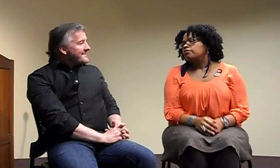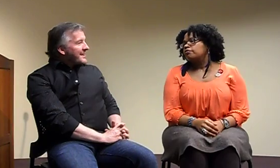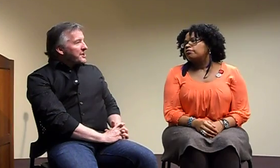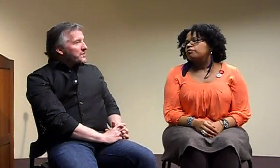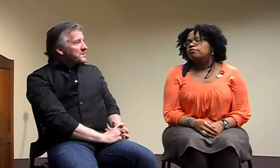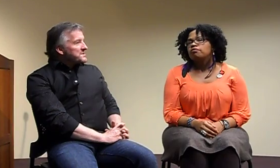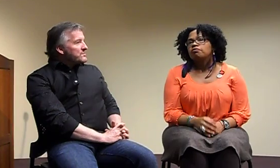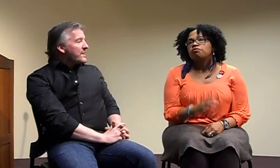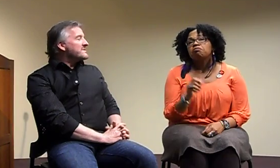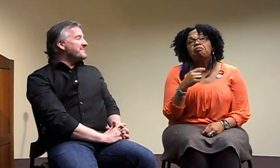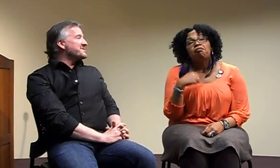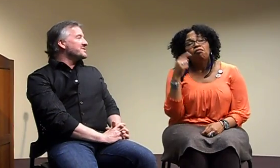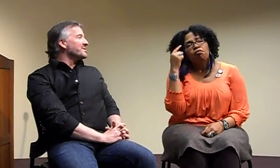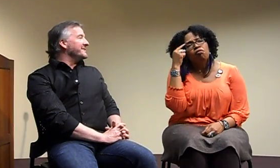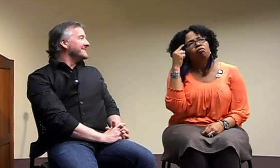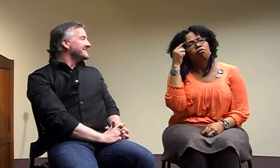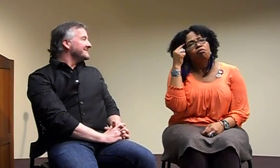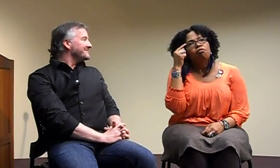And I thought, there's my story.